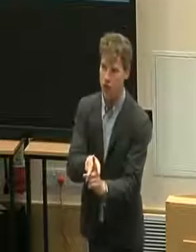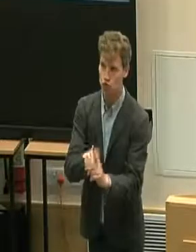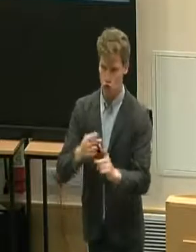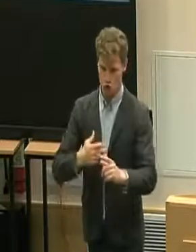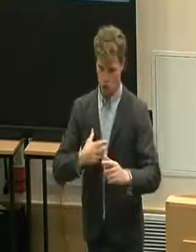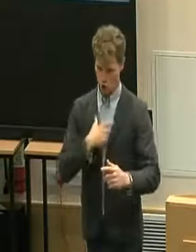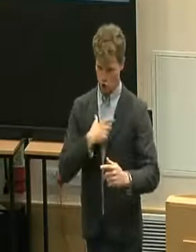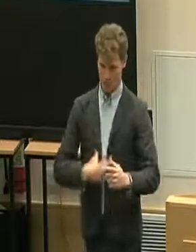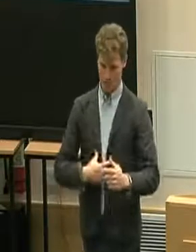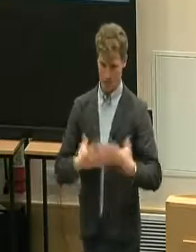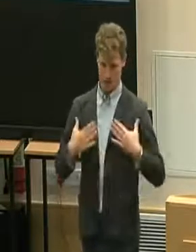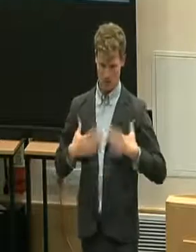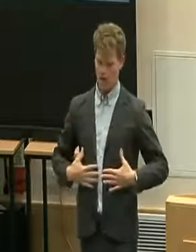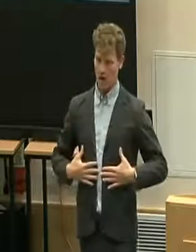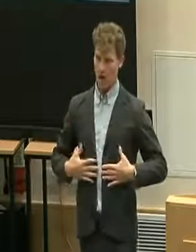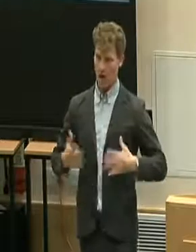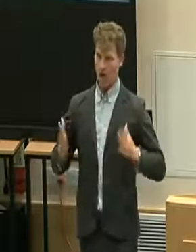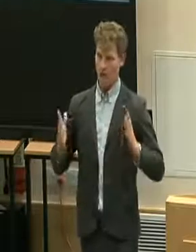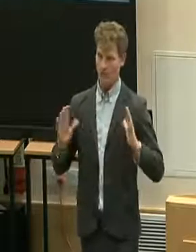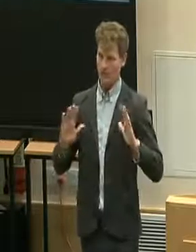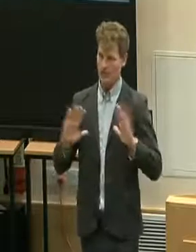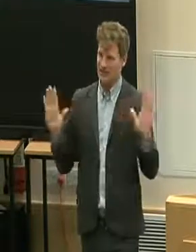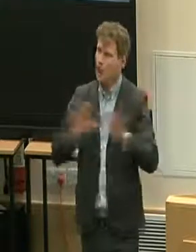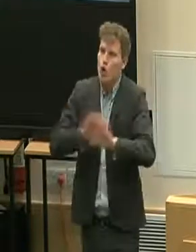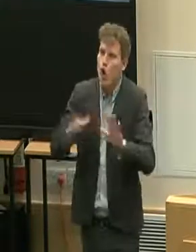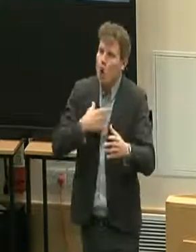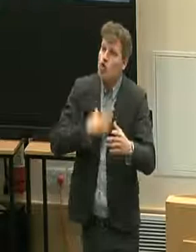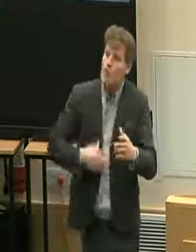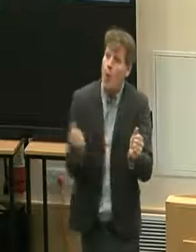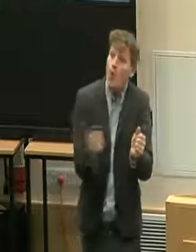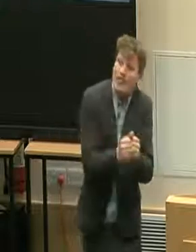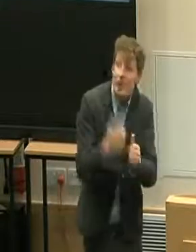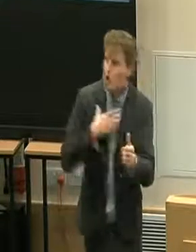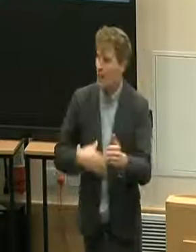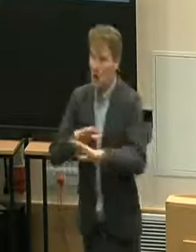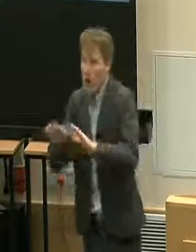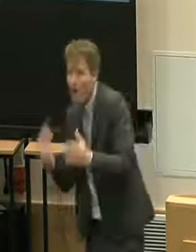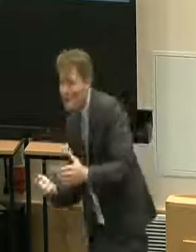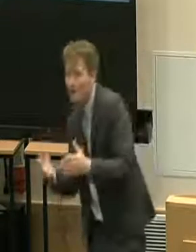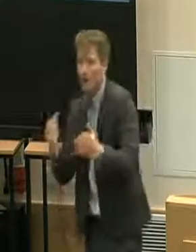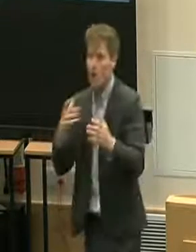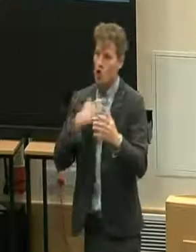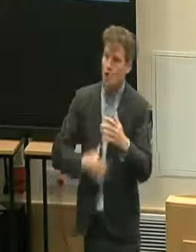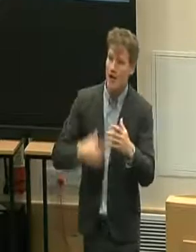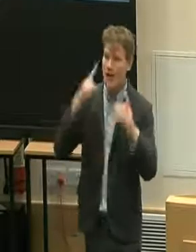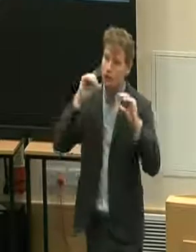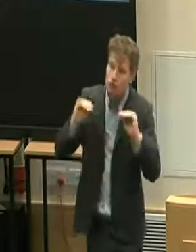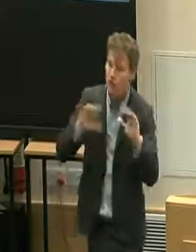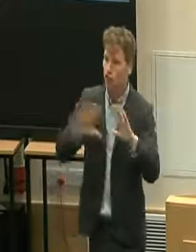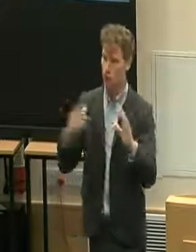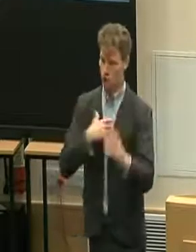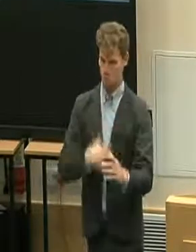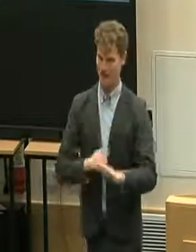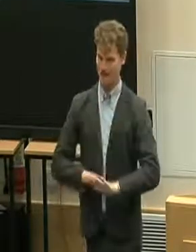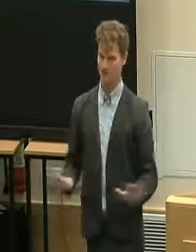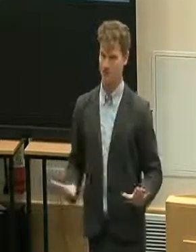without qualification. That's what I mean by universalism. Rights are applicable to everyone, without